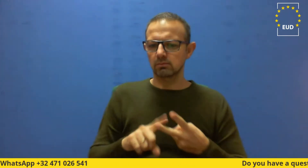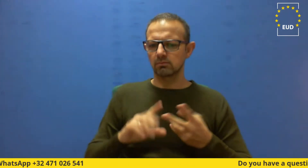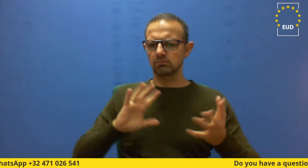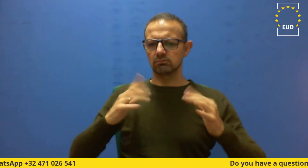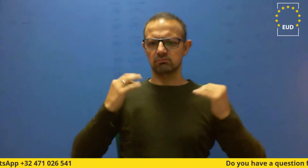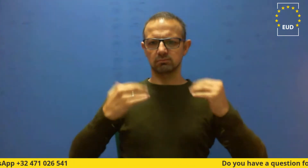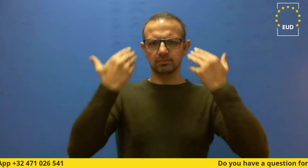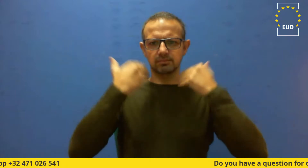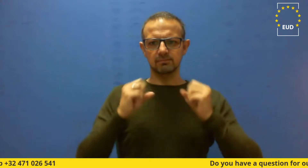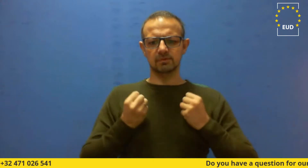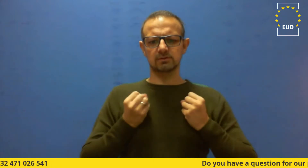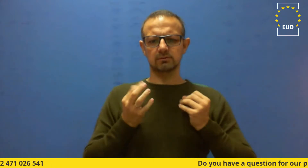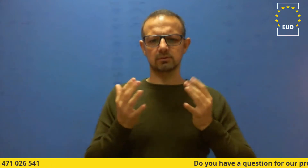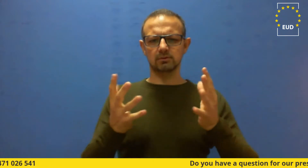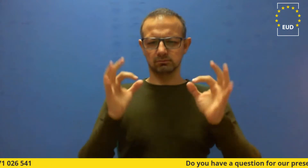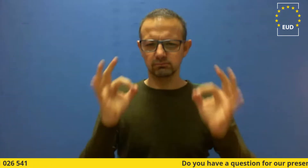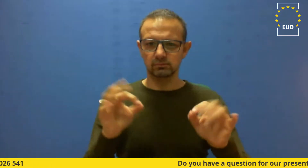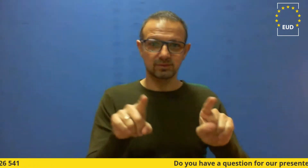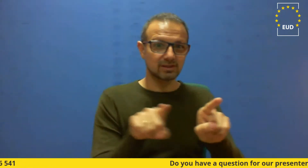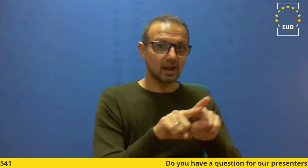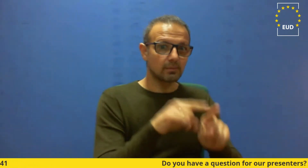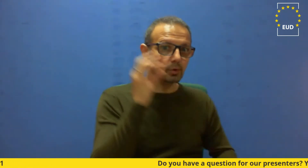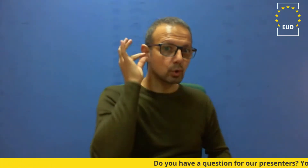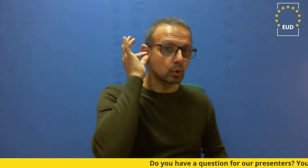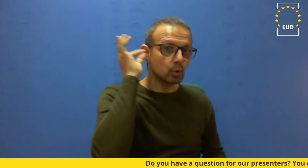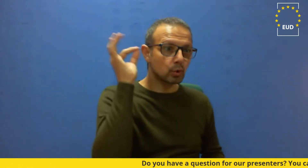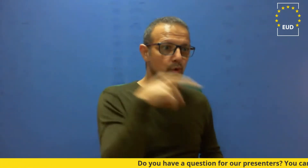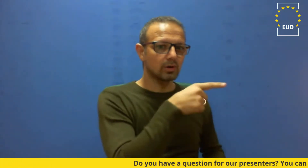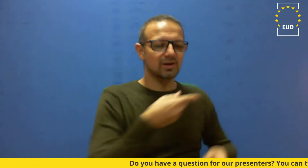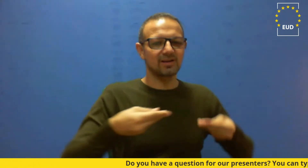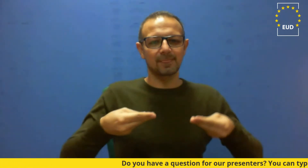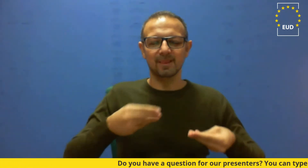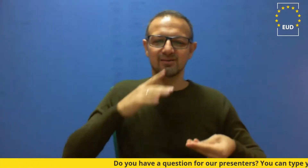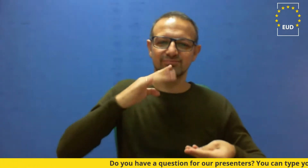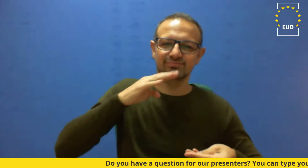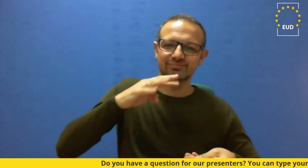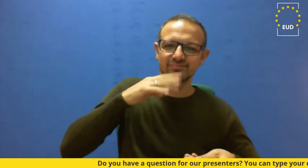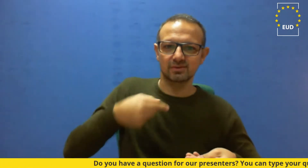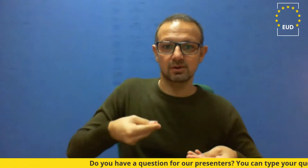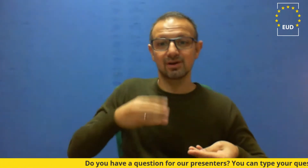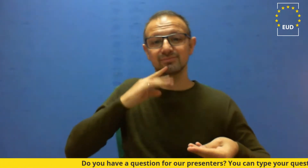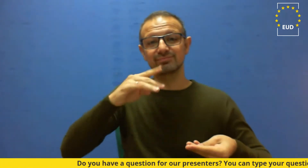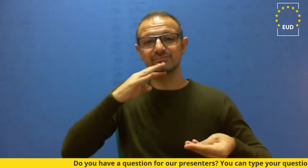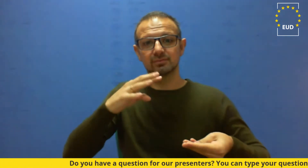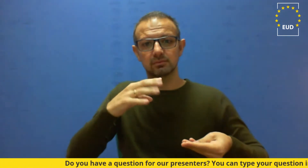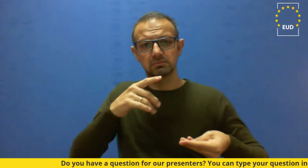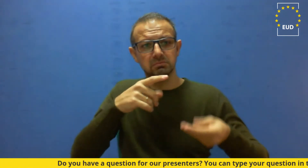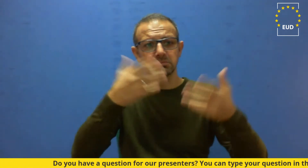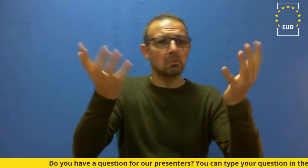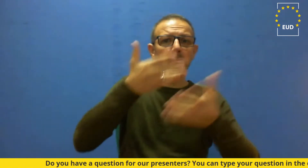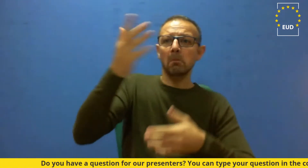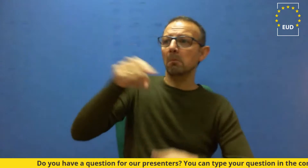to where sign language interpreters can improve their interpreting for television.